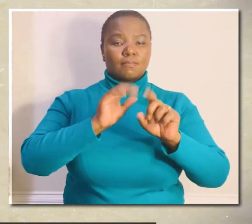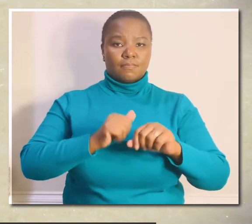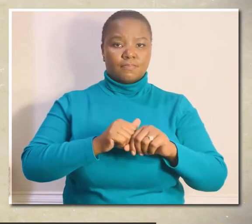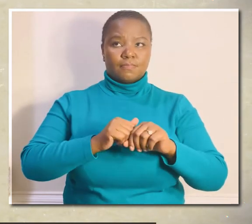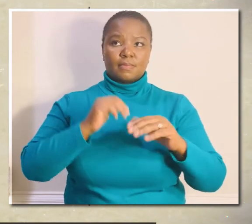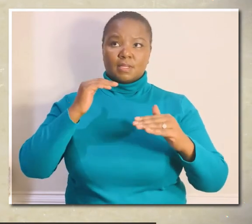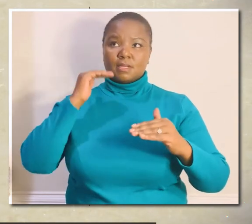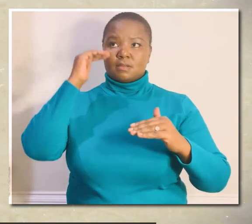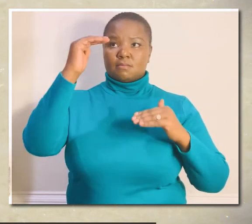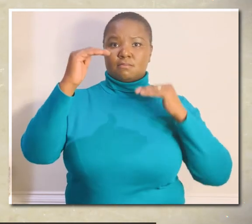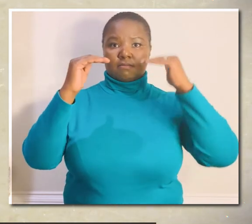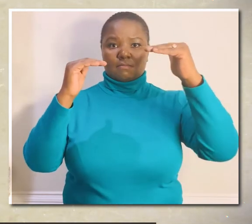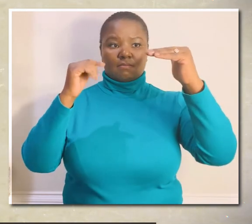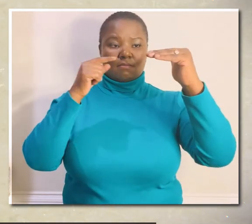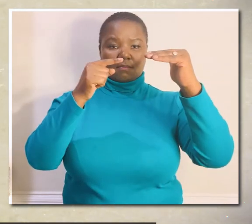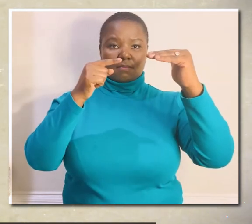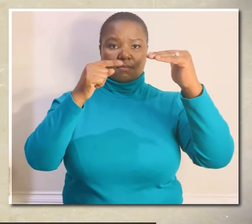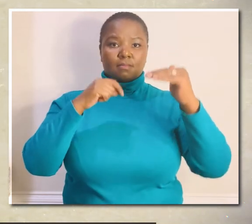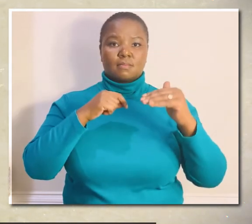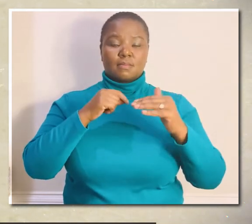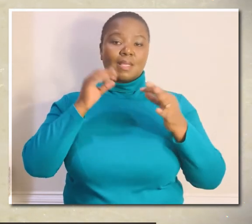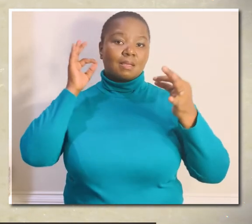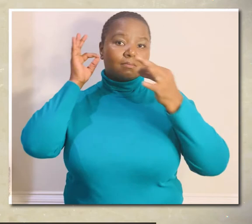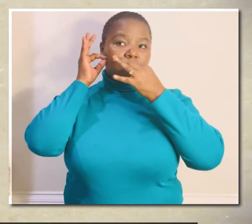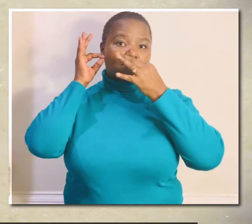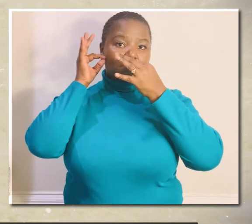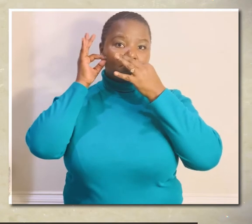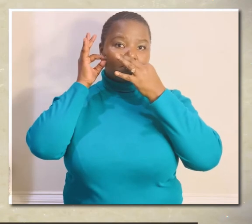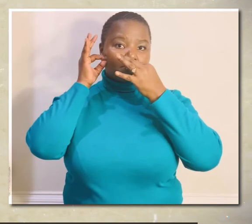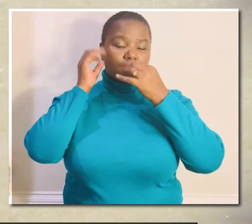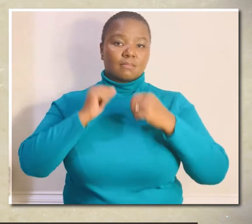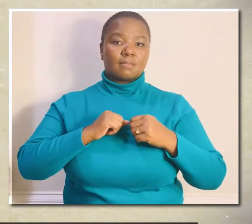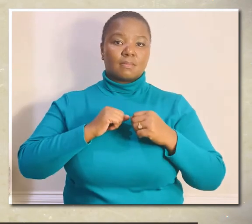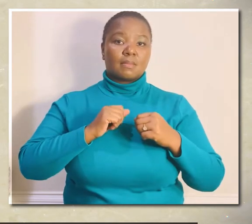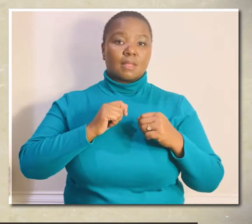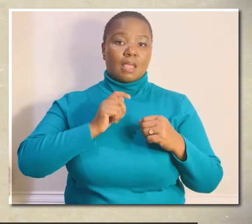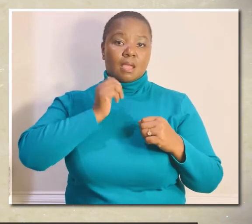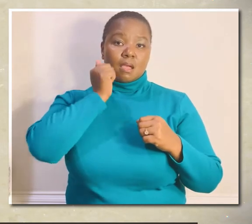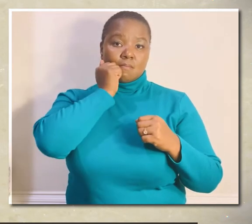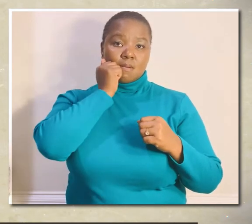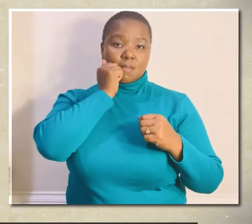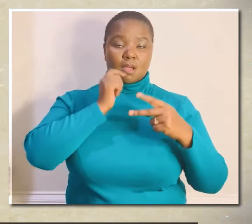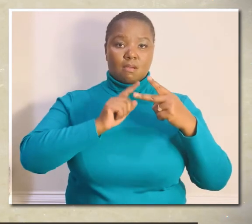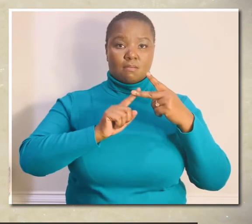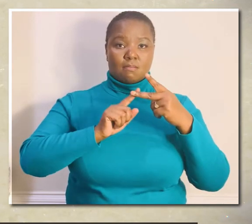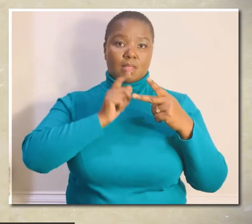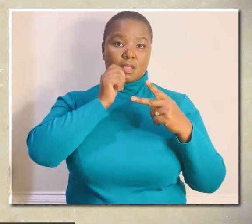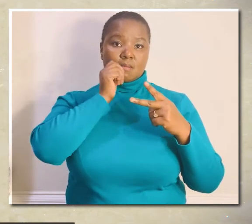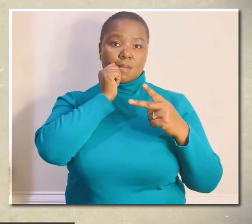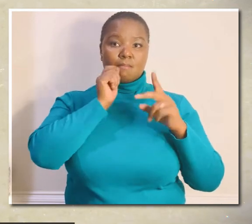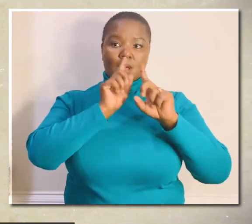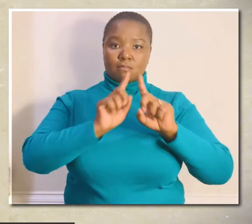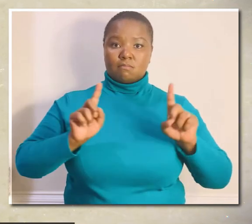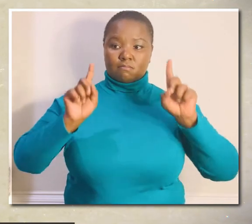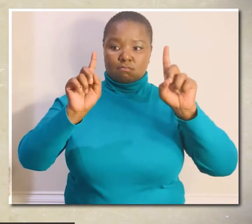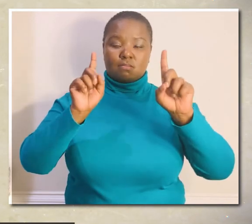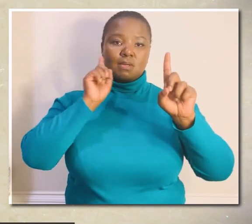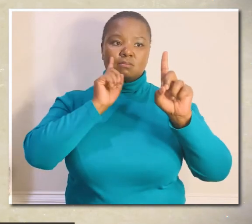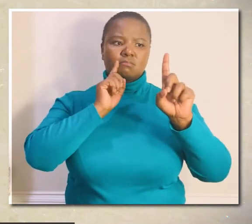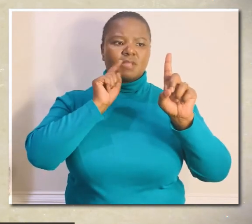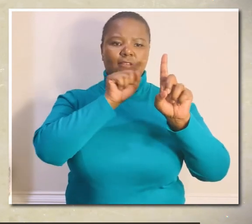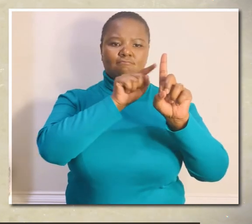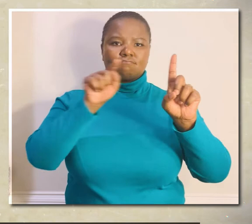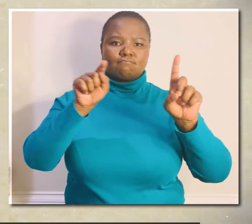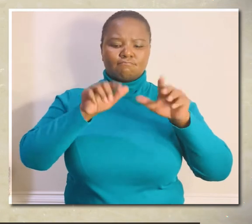hearing, who had grown up with deaf parents, like myself. So when I went to my dissertation committee with this idea, they